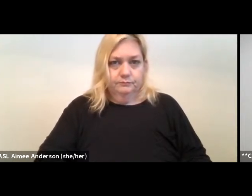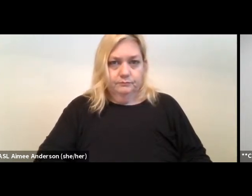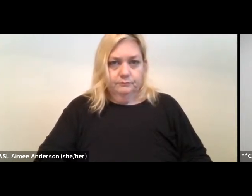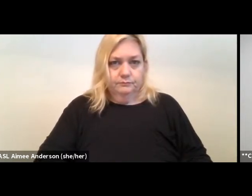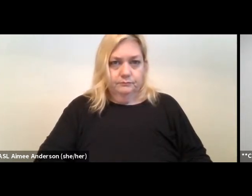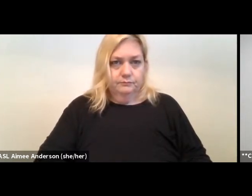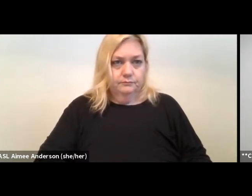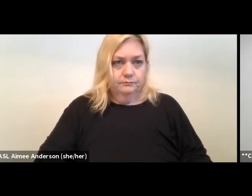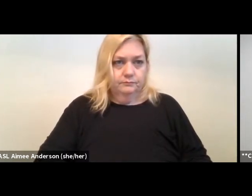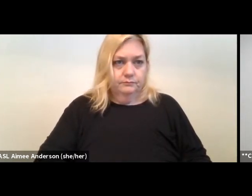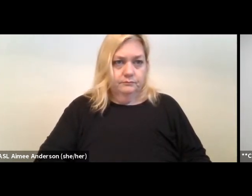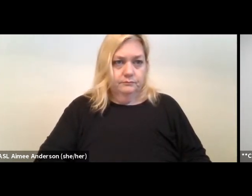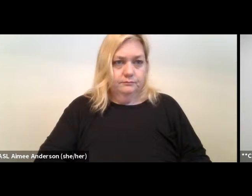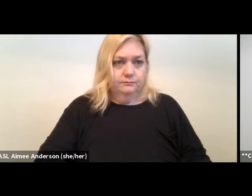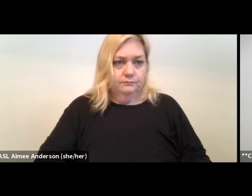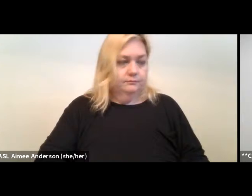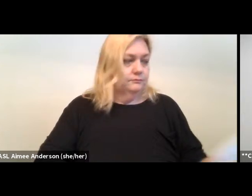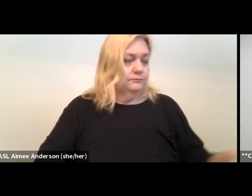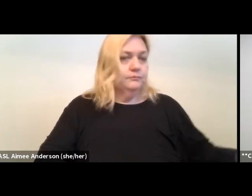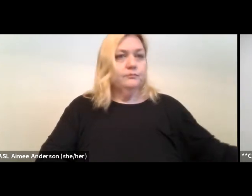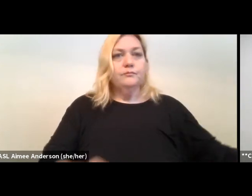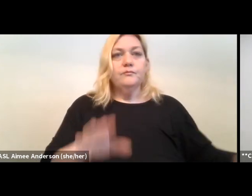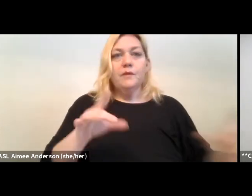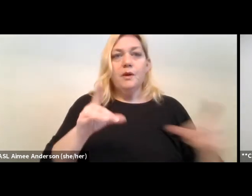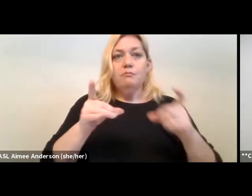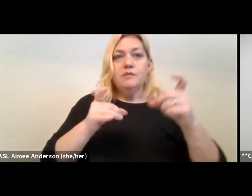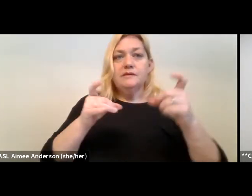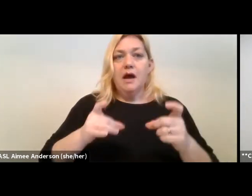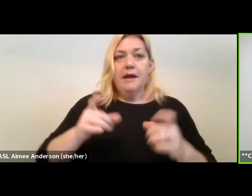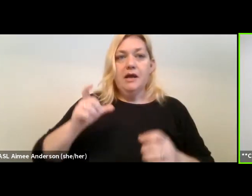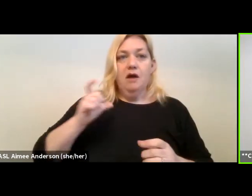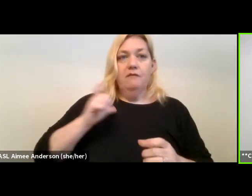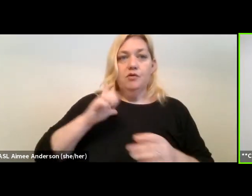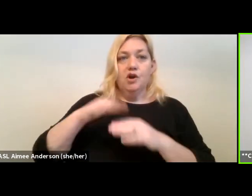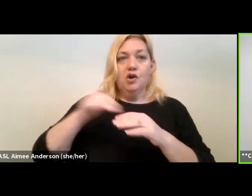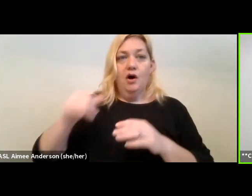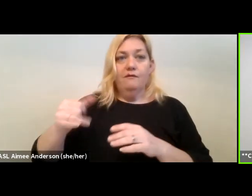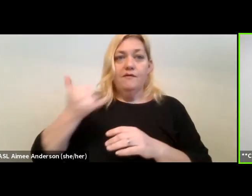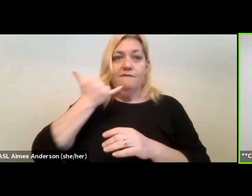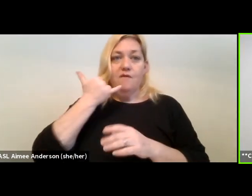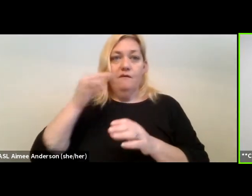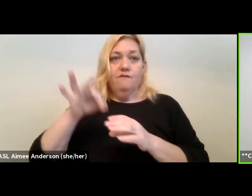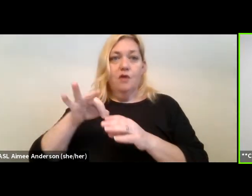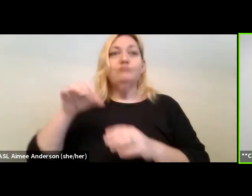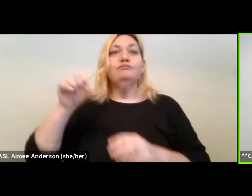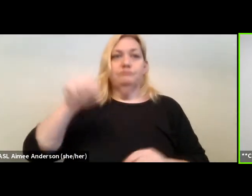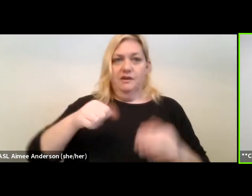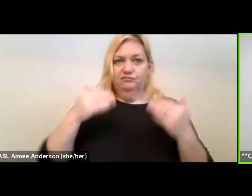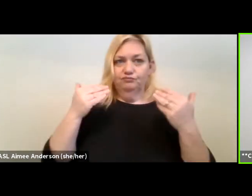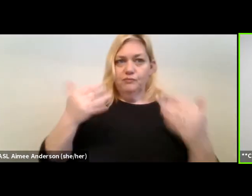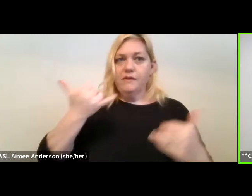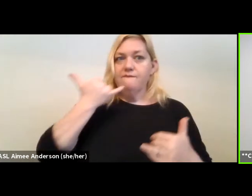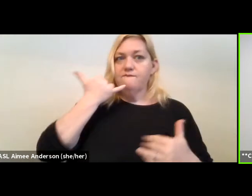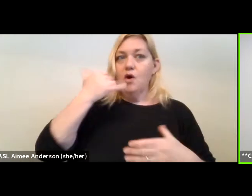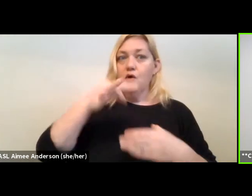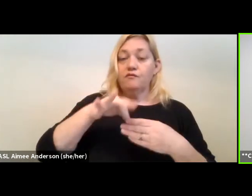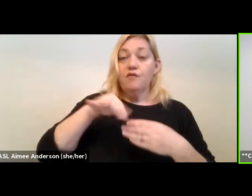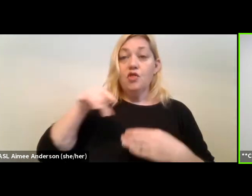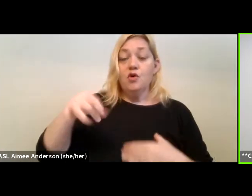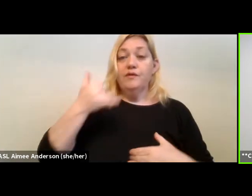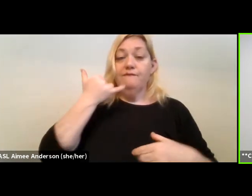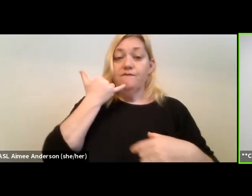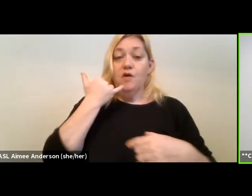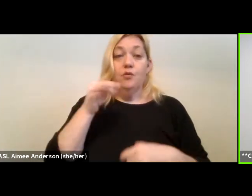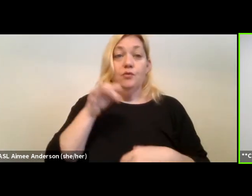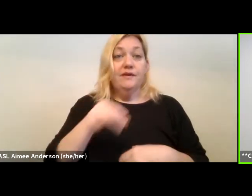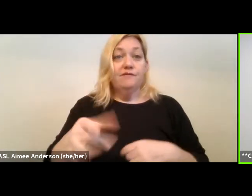Mr. Presiding Officer, do you want to call for those on the phone? Let's do that. All right. Those on the phone, if